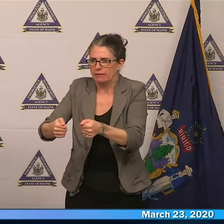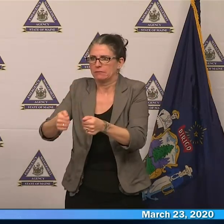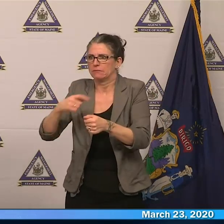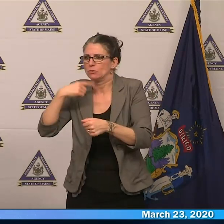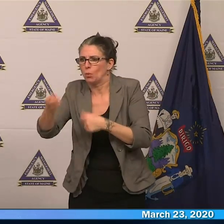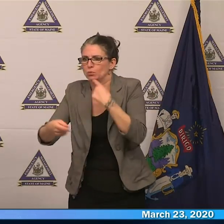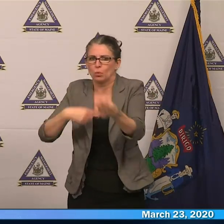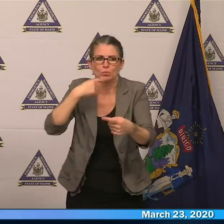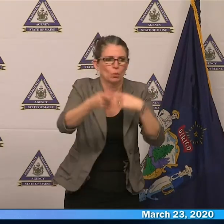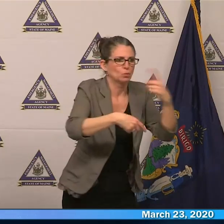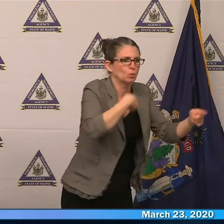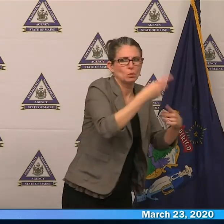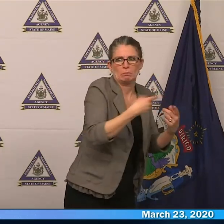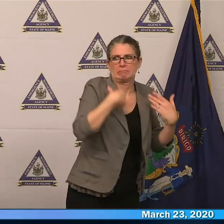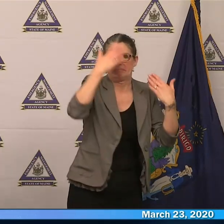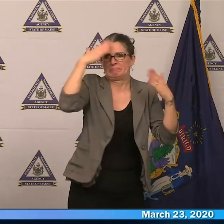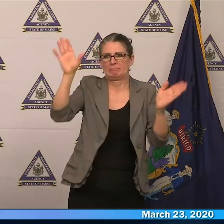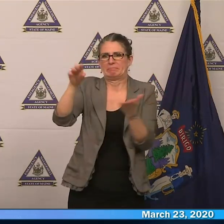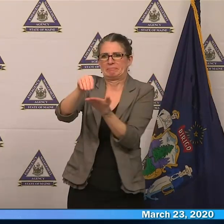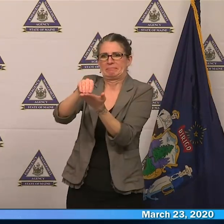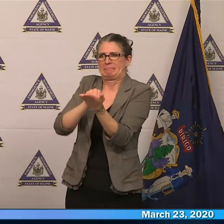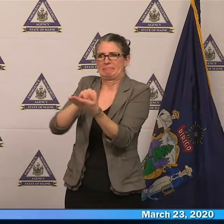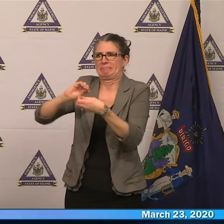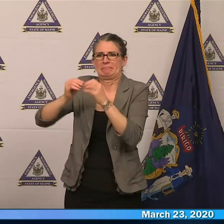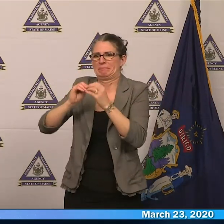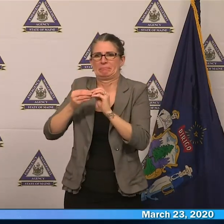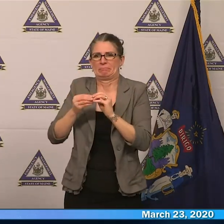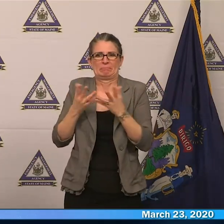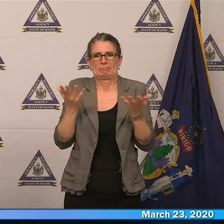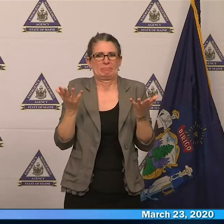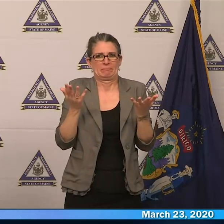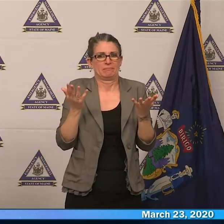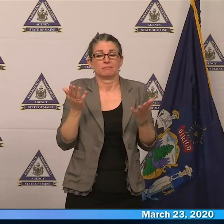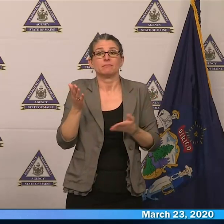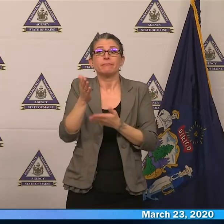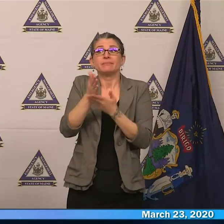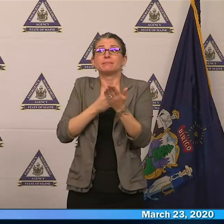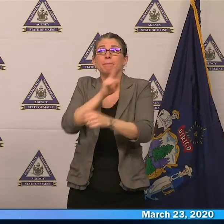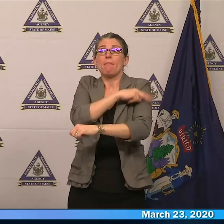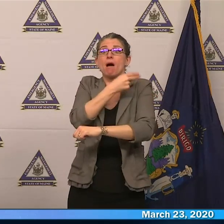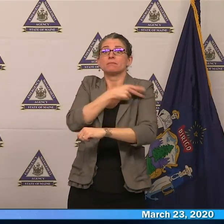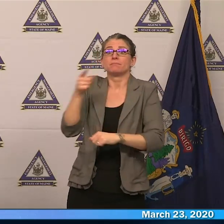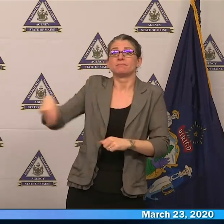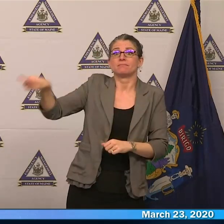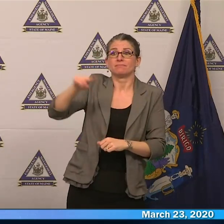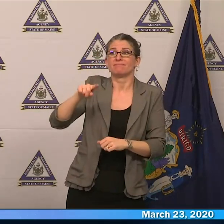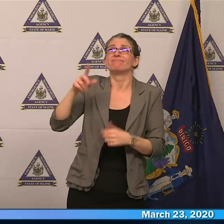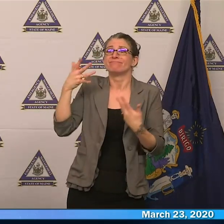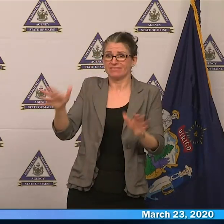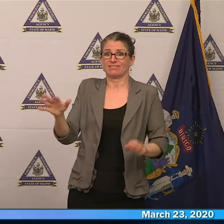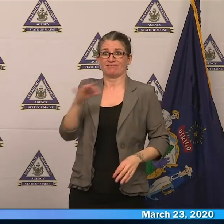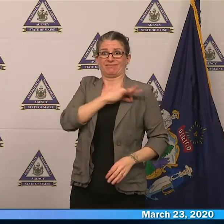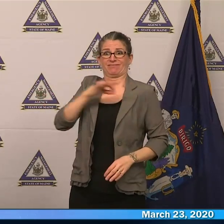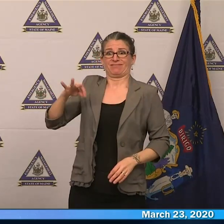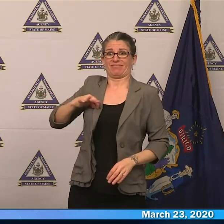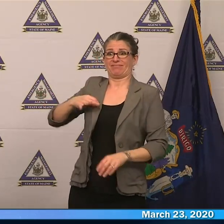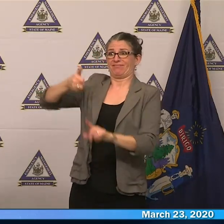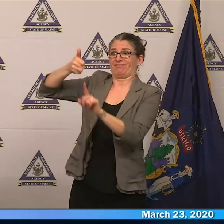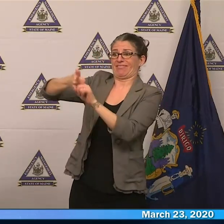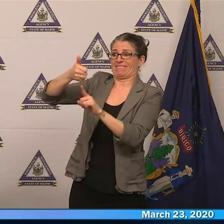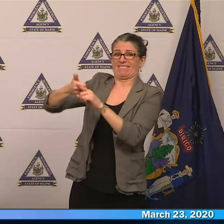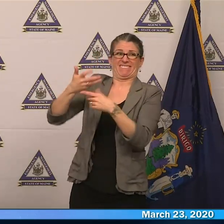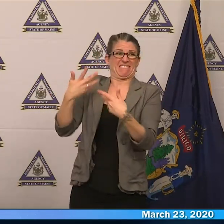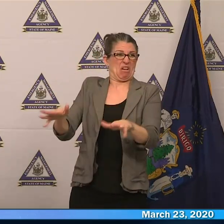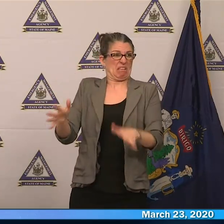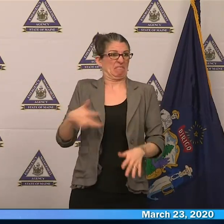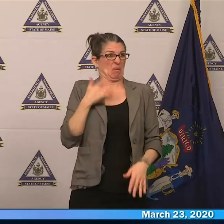system has a number of employees who are not feeling well, they would have dispatched that same advice to them, but not necessarily have reported